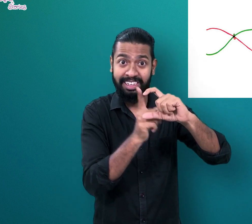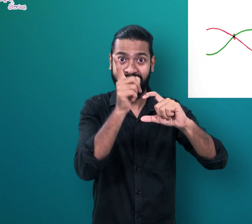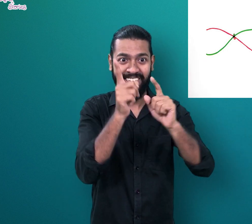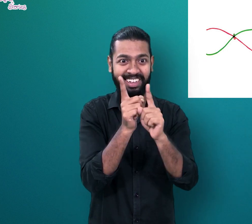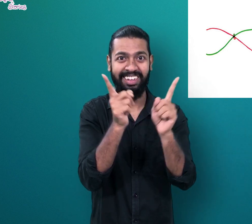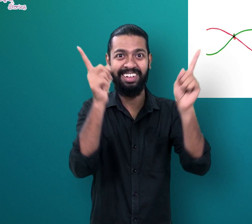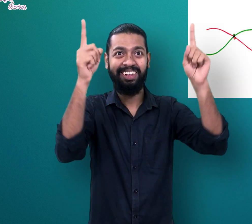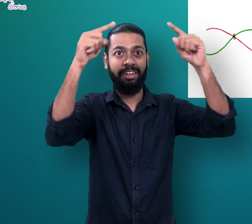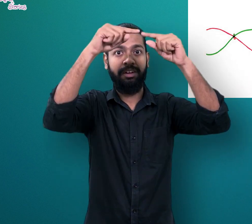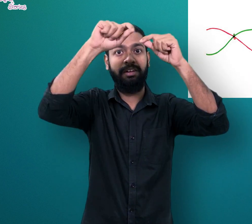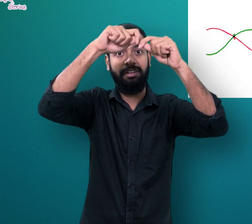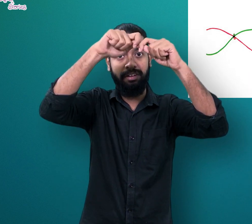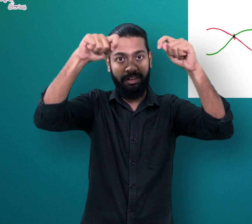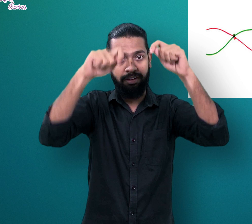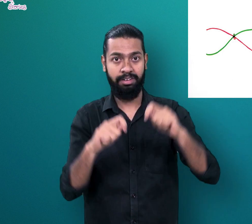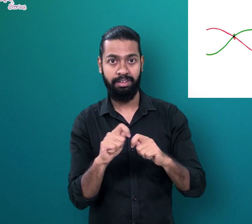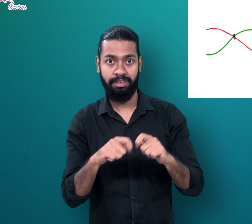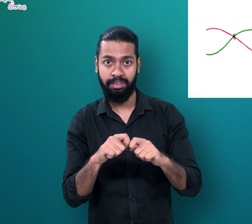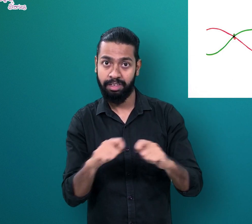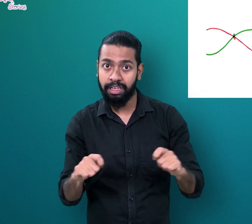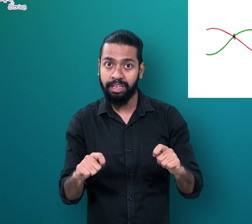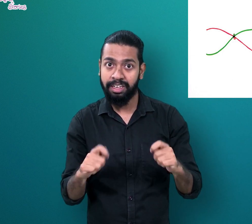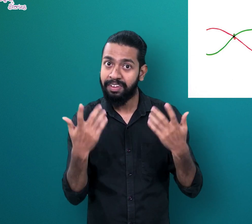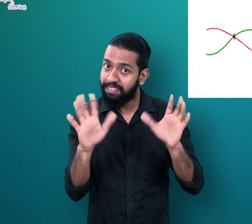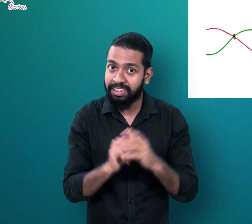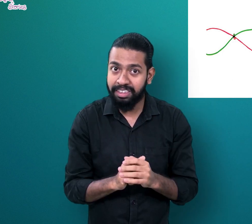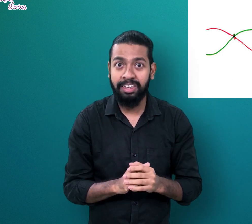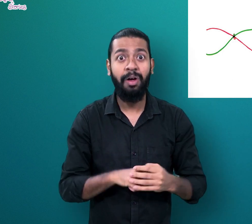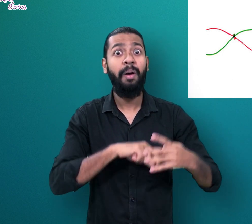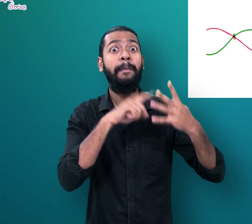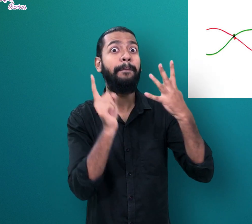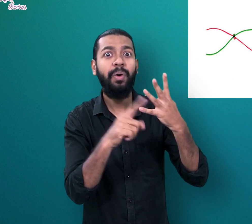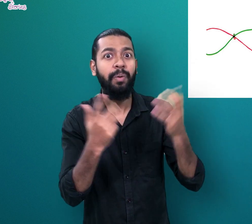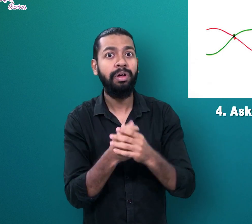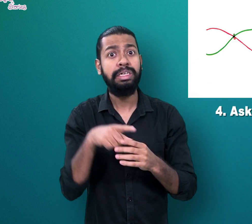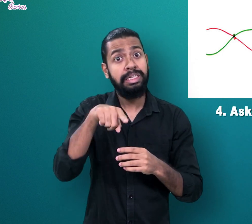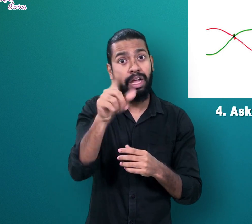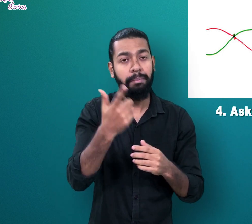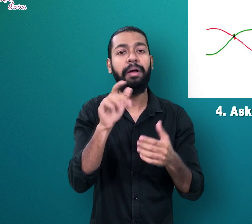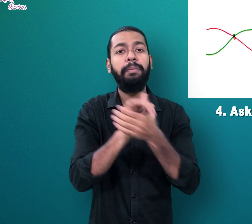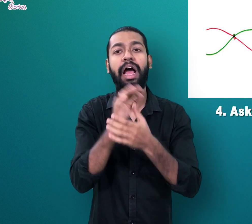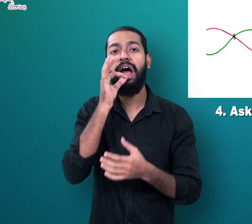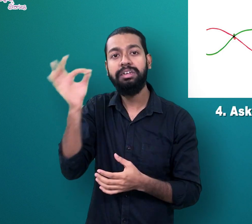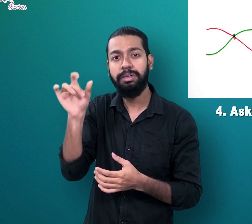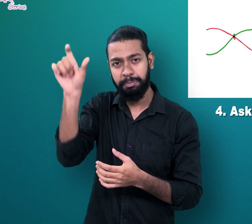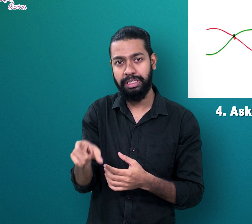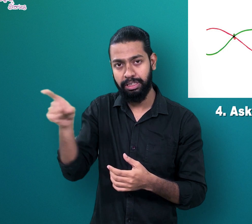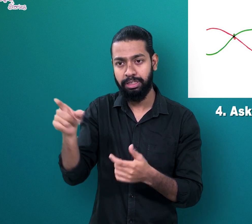Tie the ends together. Ask a friend to hold both ends of the